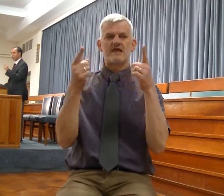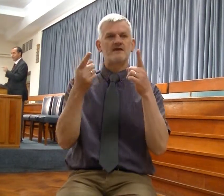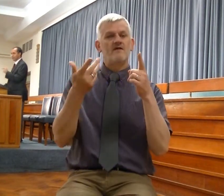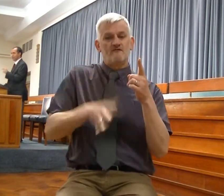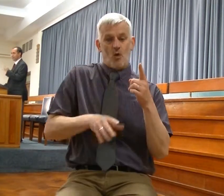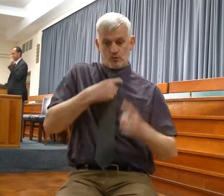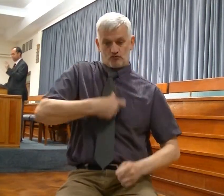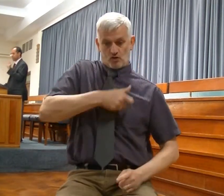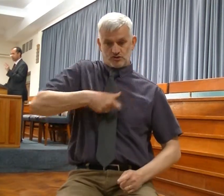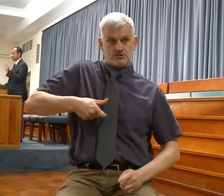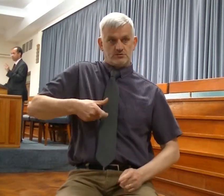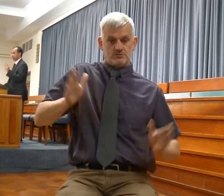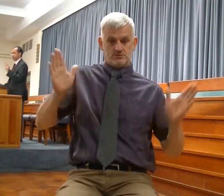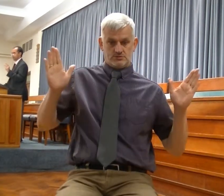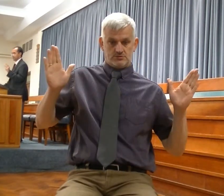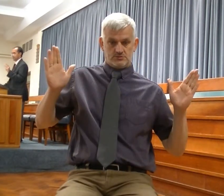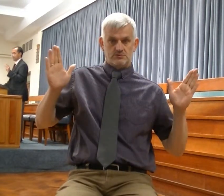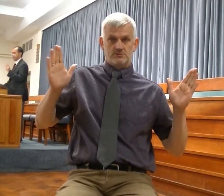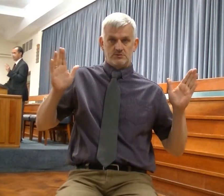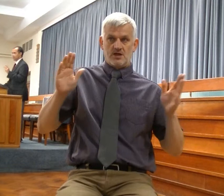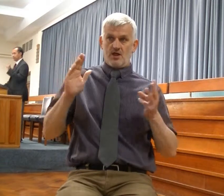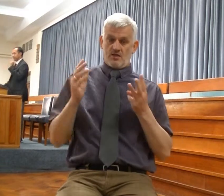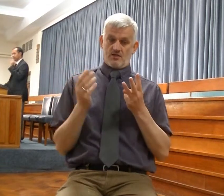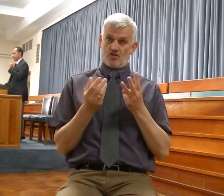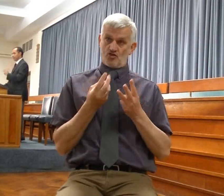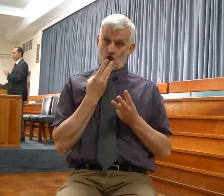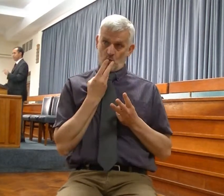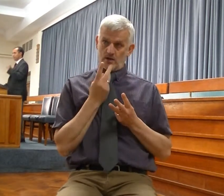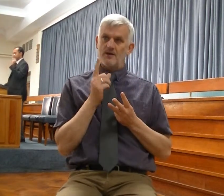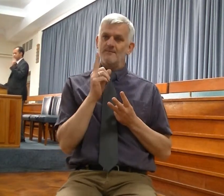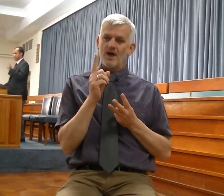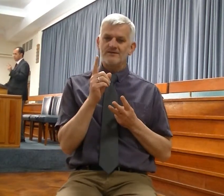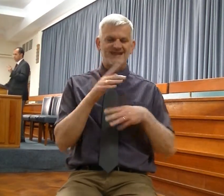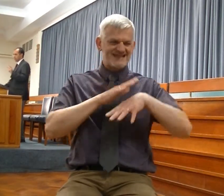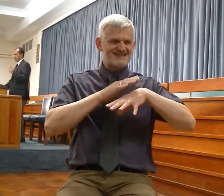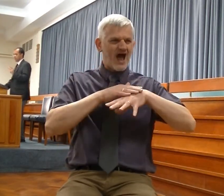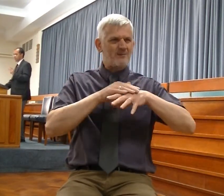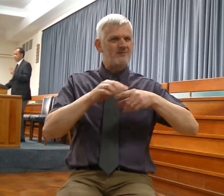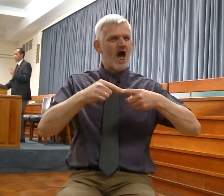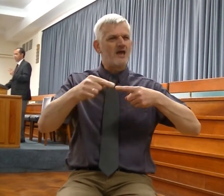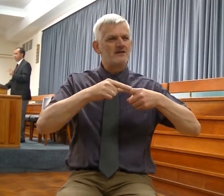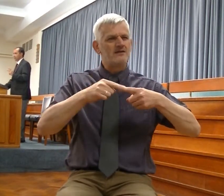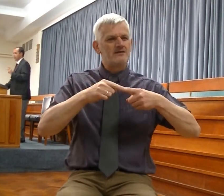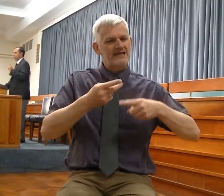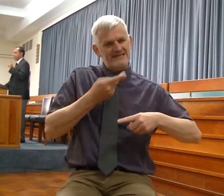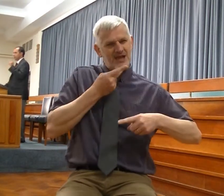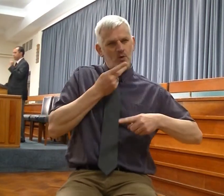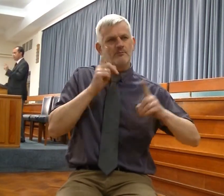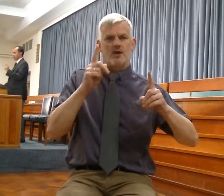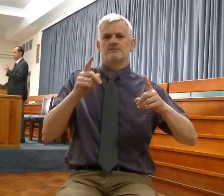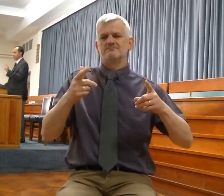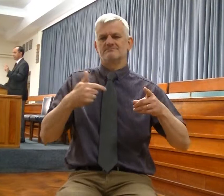But chronologically, this is the second one. But in our studies, this is the third.